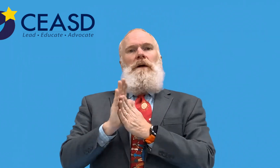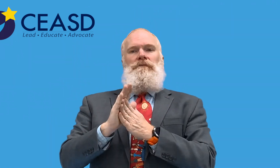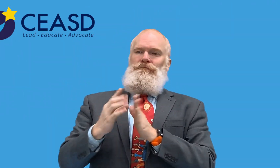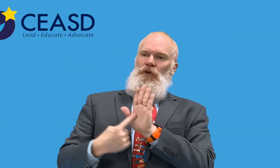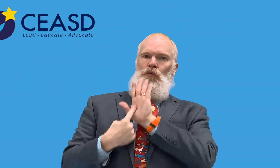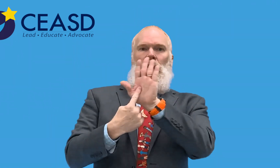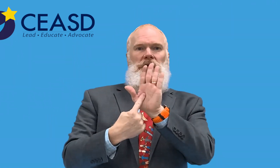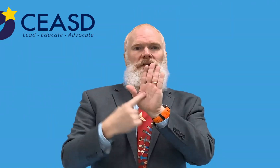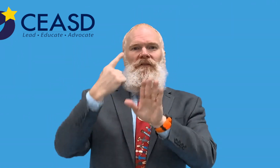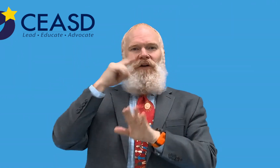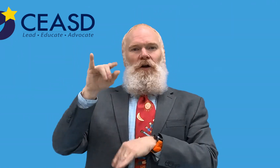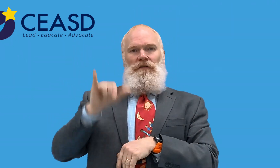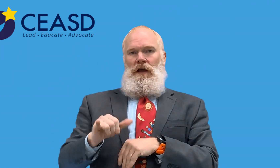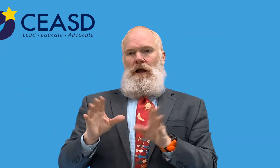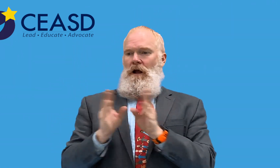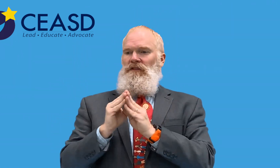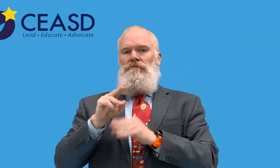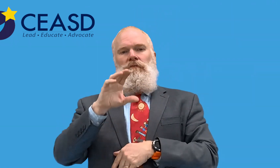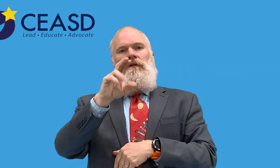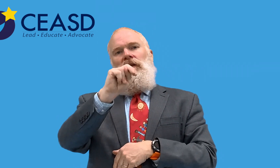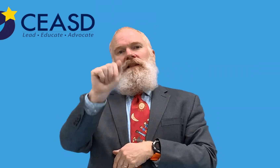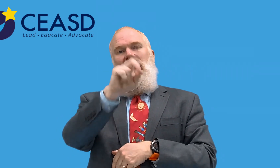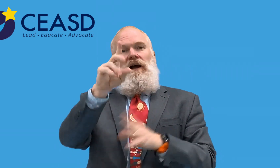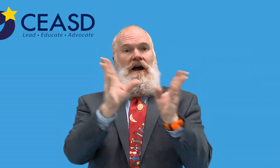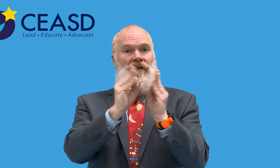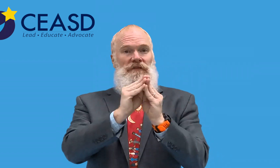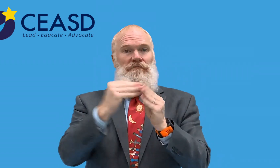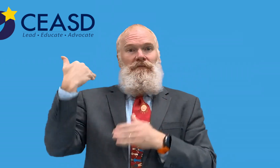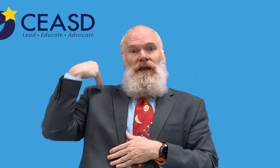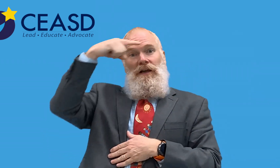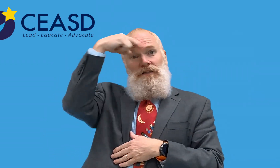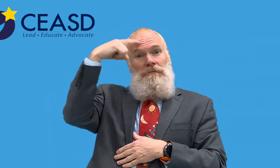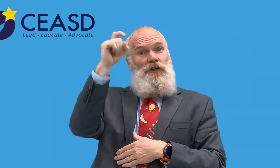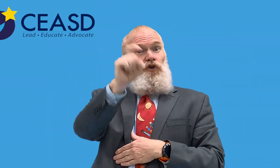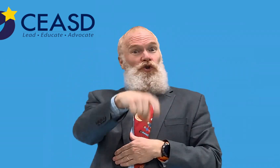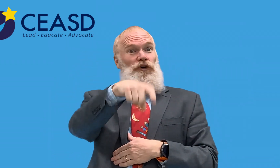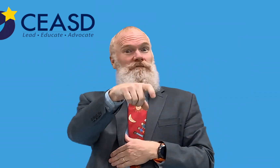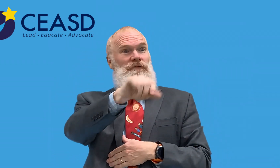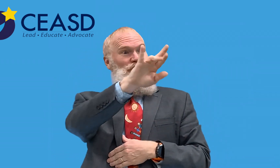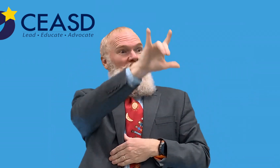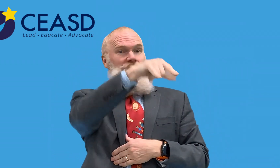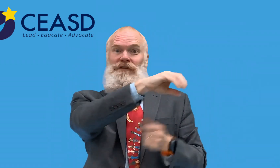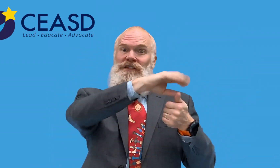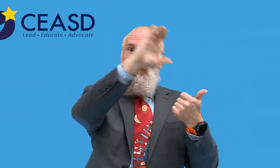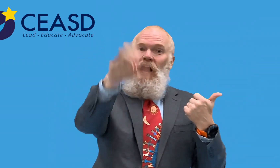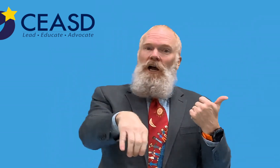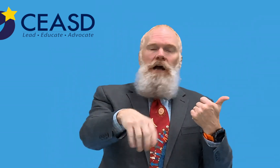conference. NAD's most recent conference that was planned for July in Chicago would have been the first opportunity to enjoy a